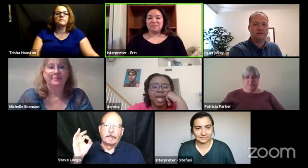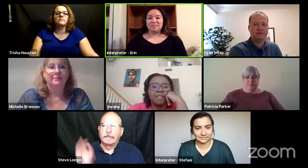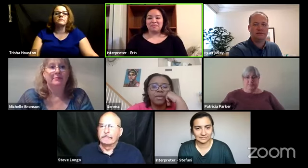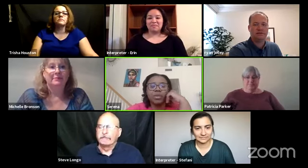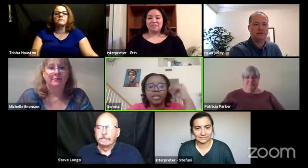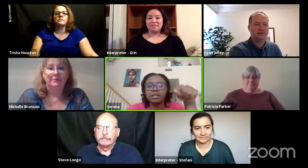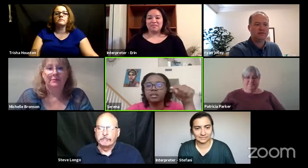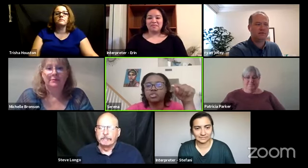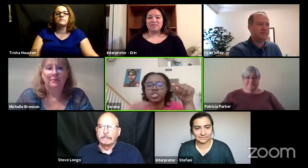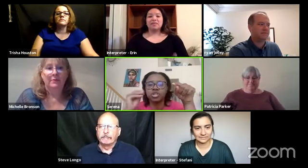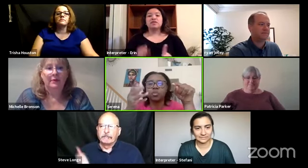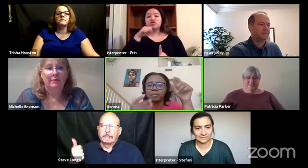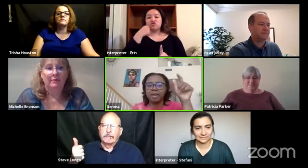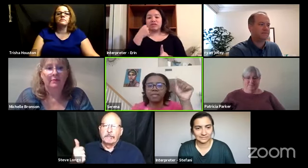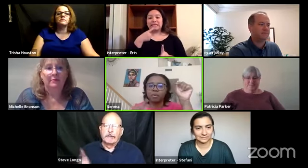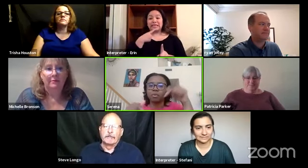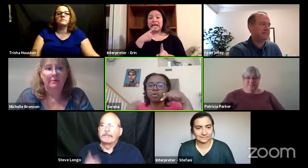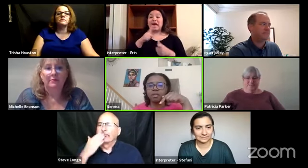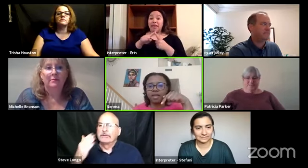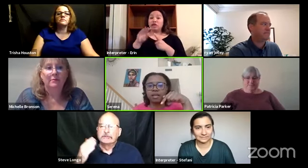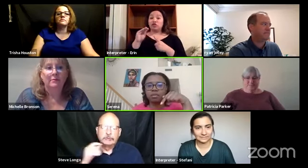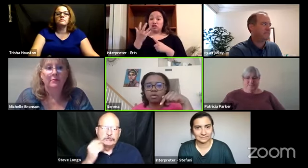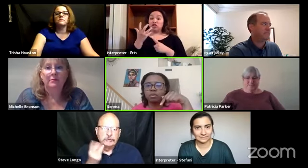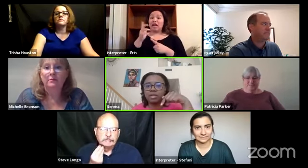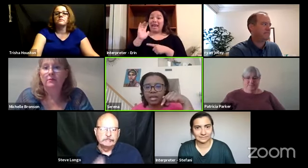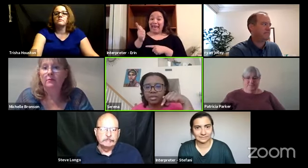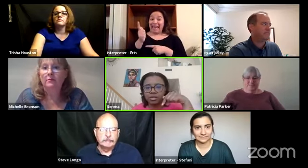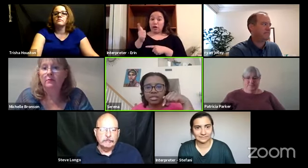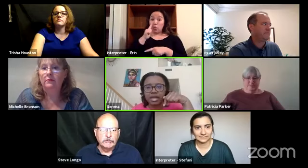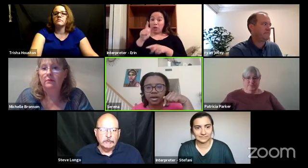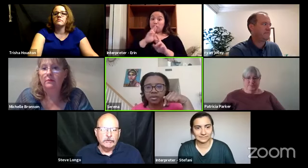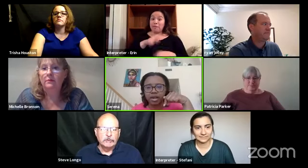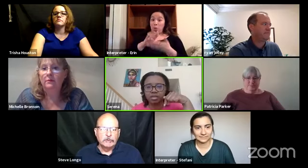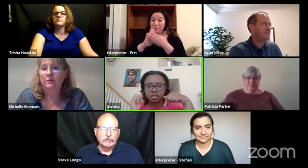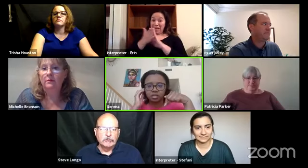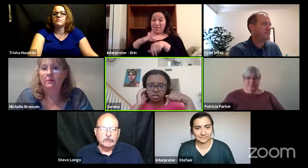And then Tricia, we can make that report available later. Is that correct?